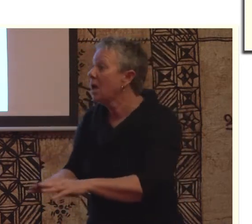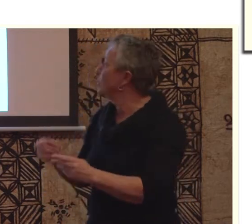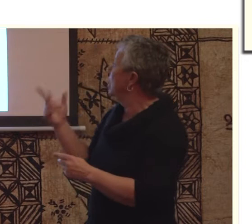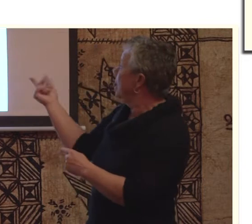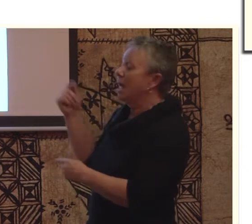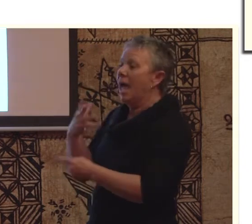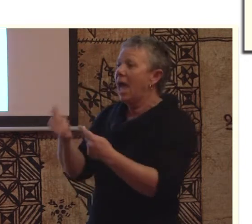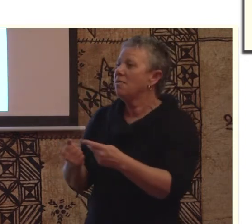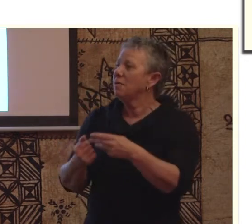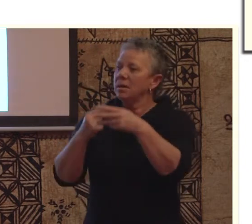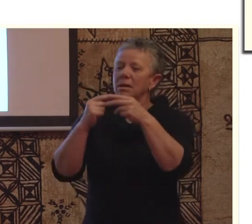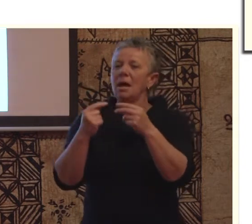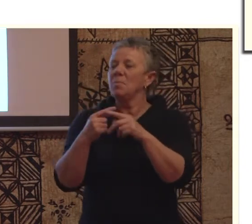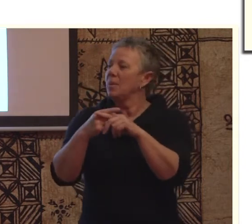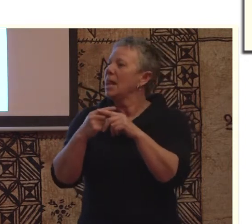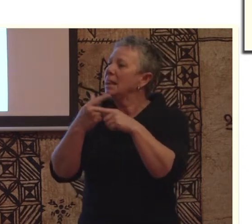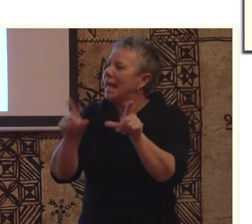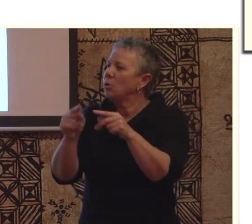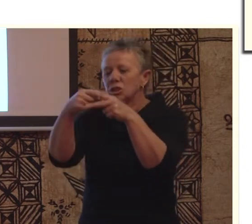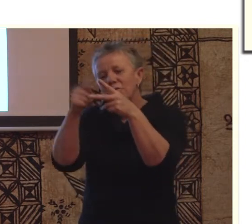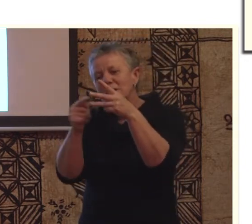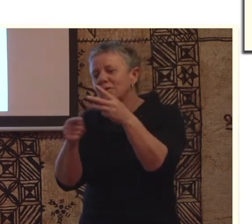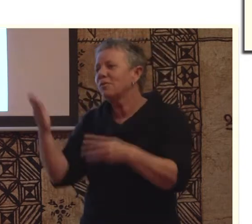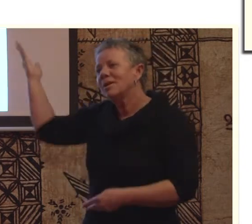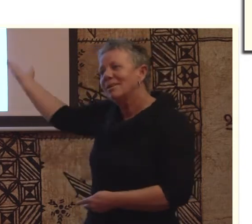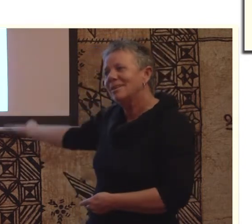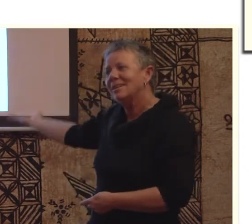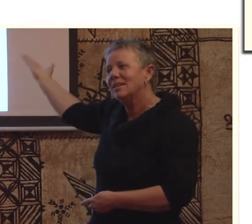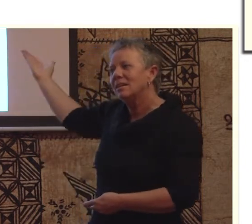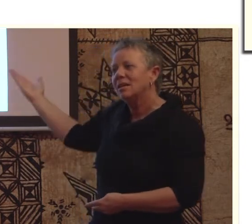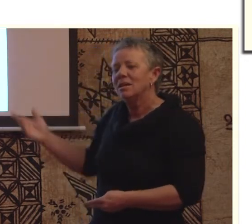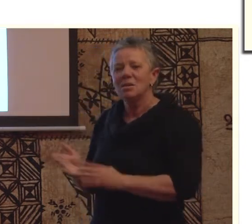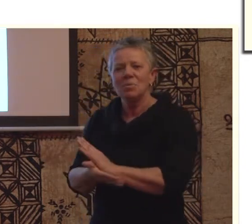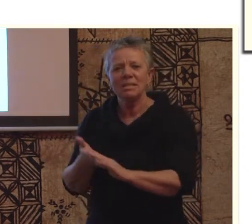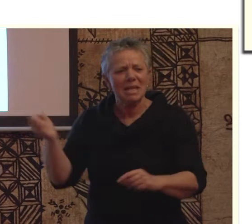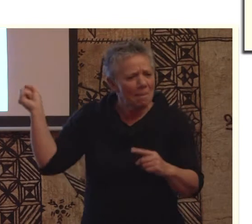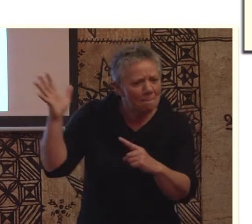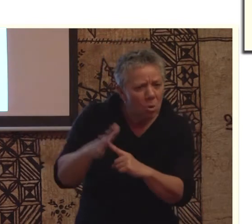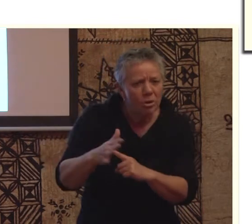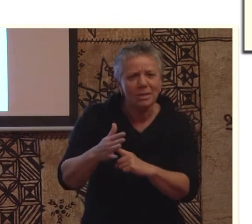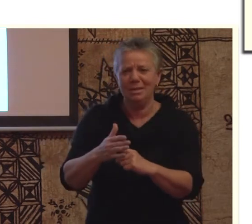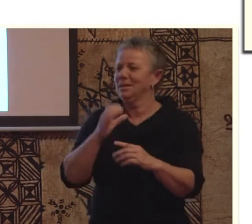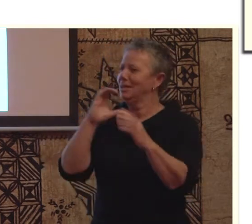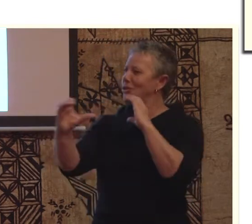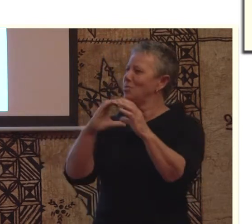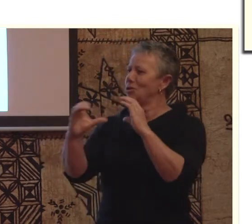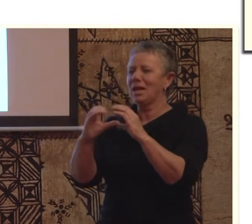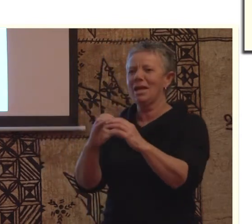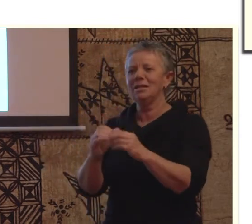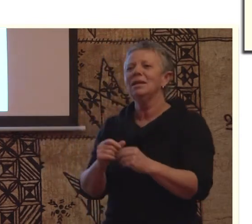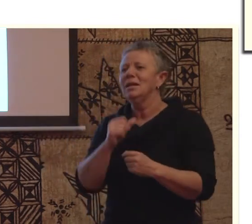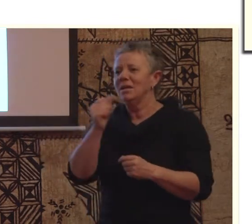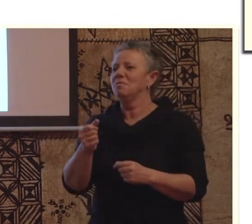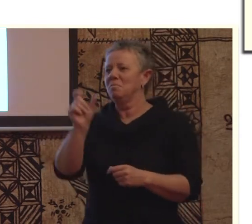Māori, and maybe events like this will help people to be aware that of the importance of being able to communicate with someone in New Zealand Sign